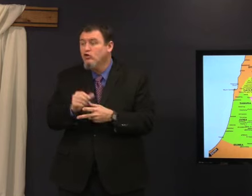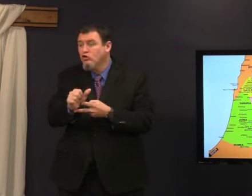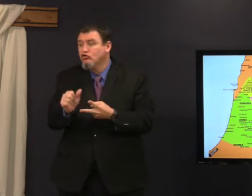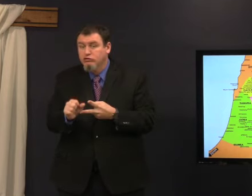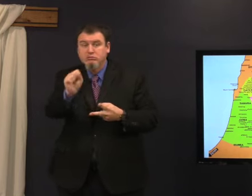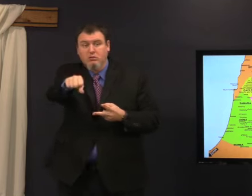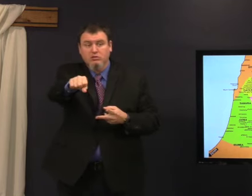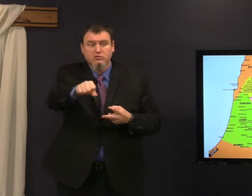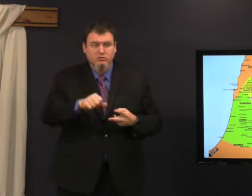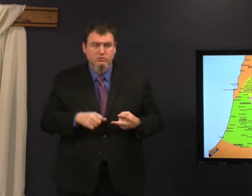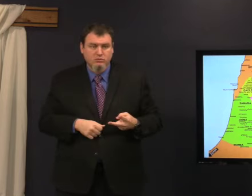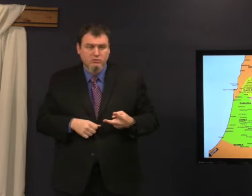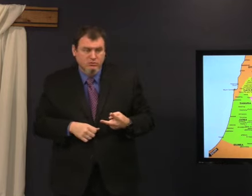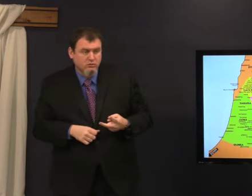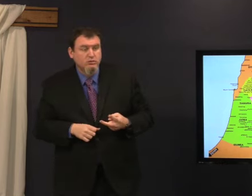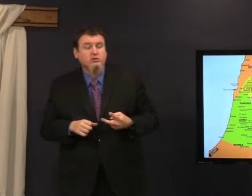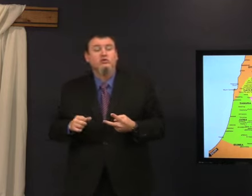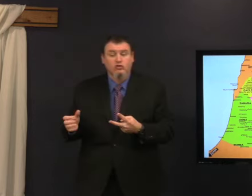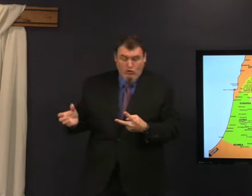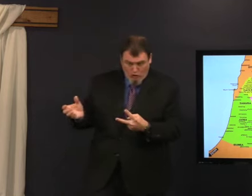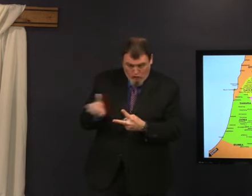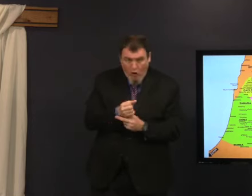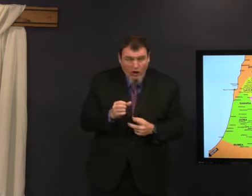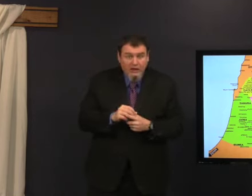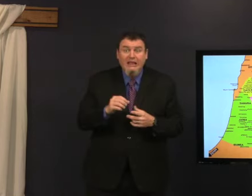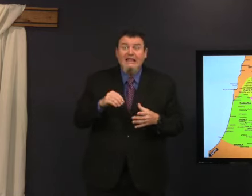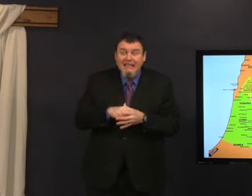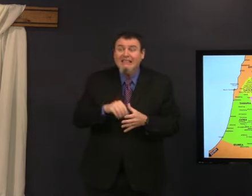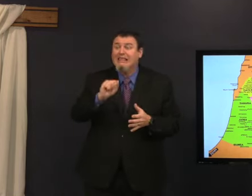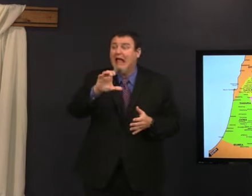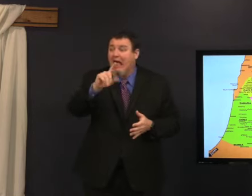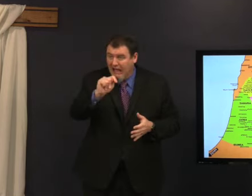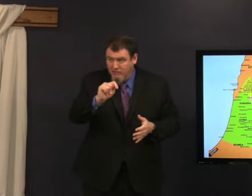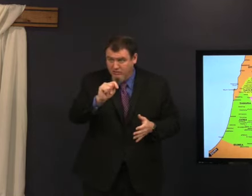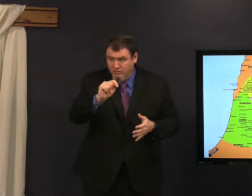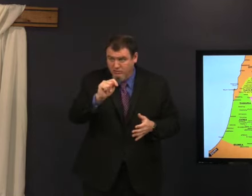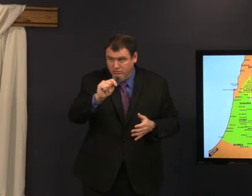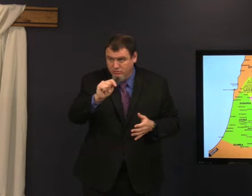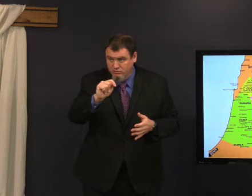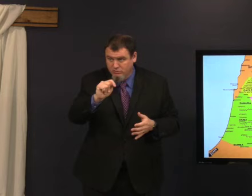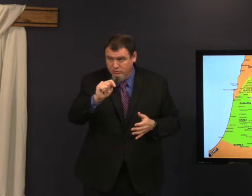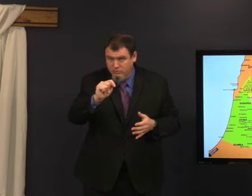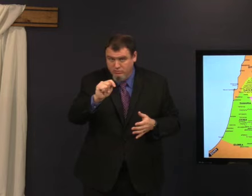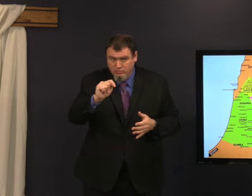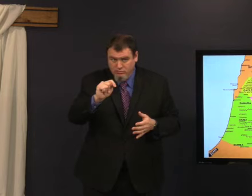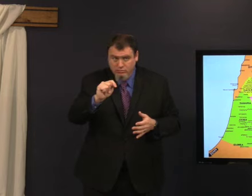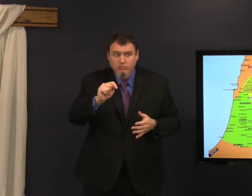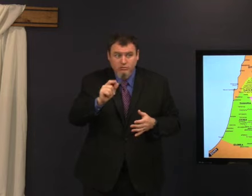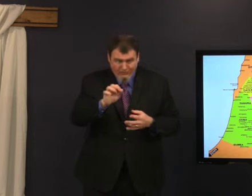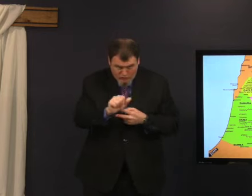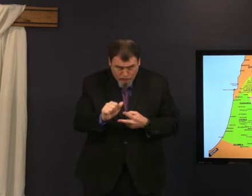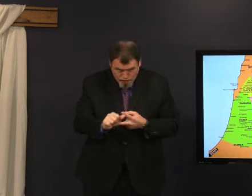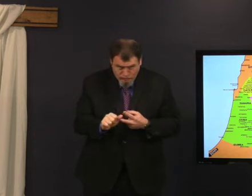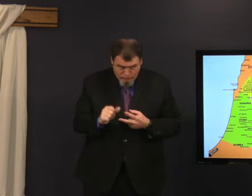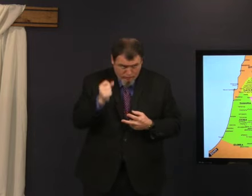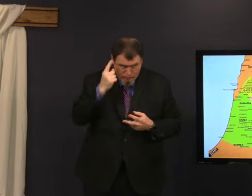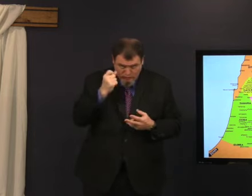But she was caught in adultery. She was caught in the act of